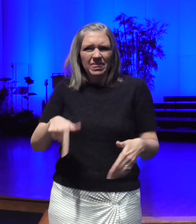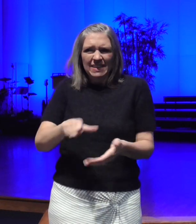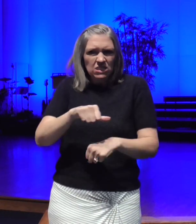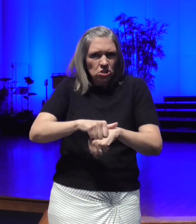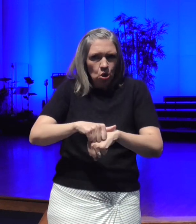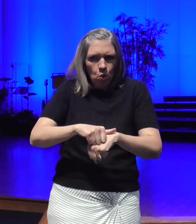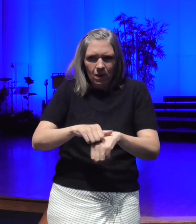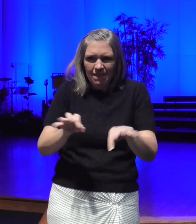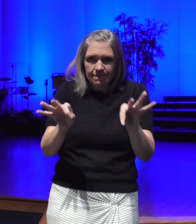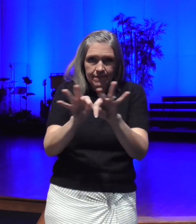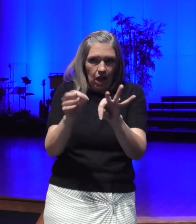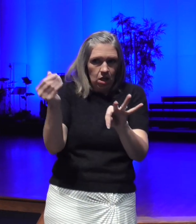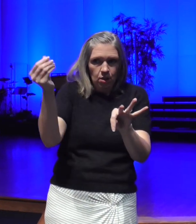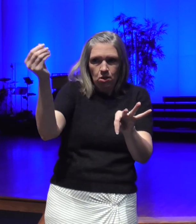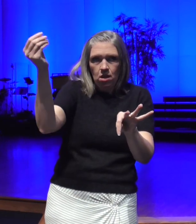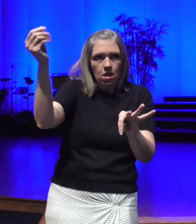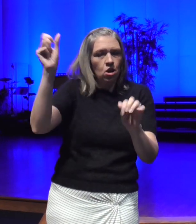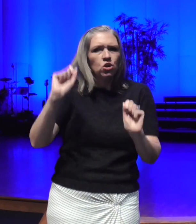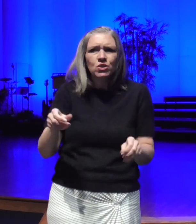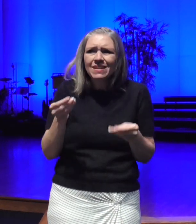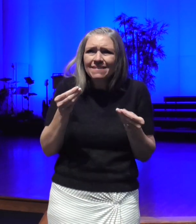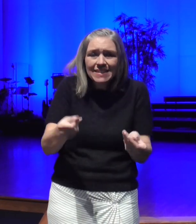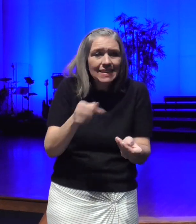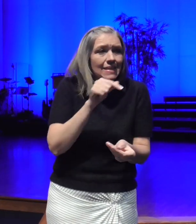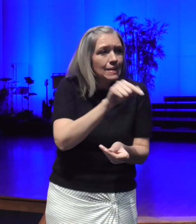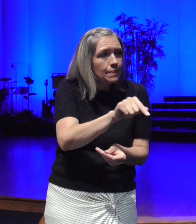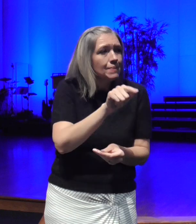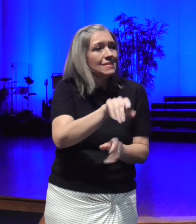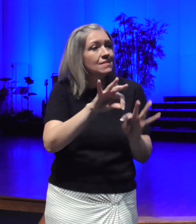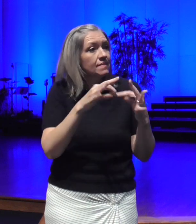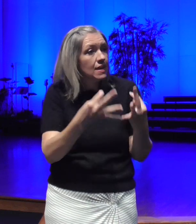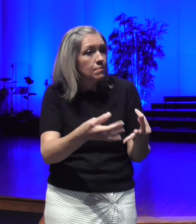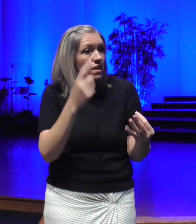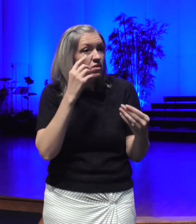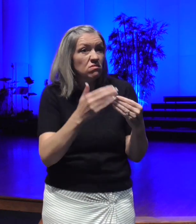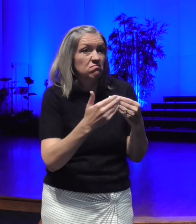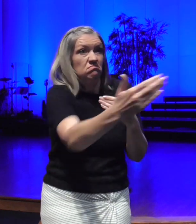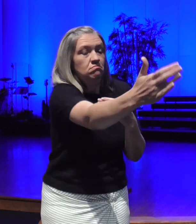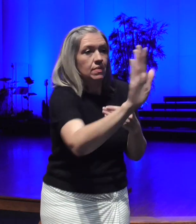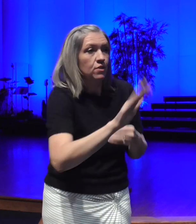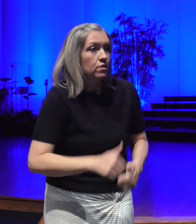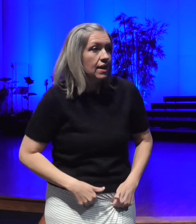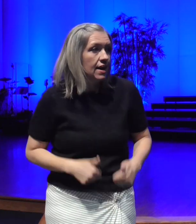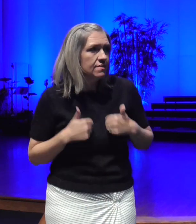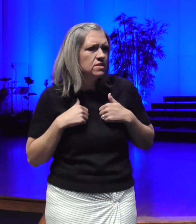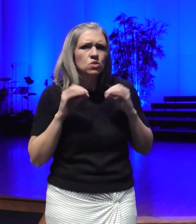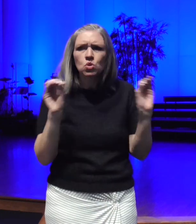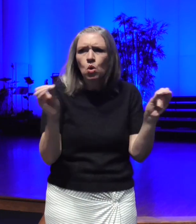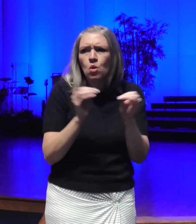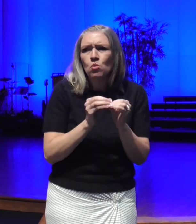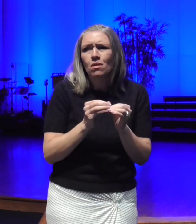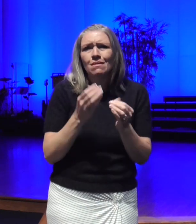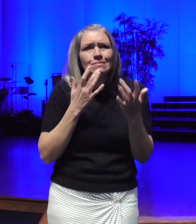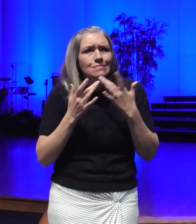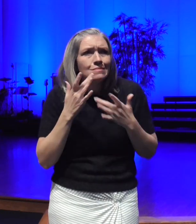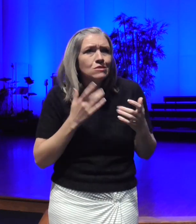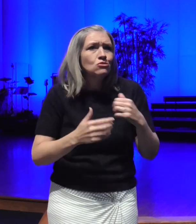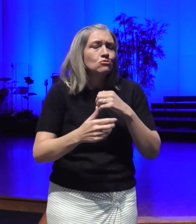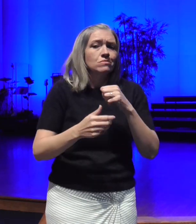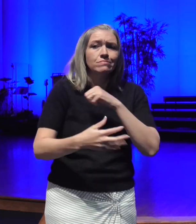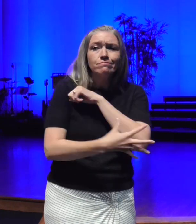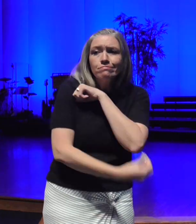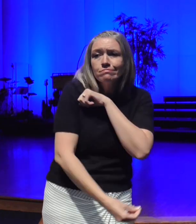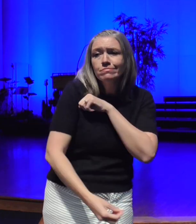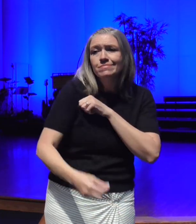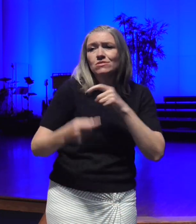so valuable that it could feed him and his family for the rest of his life. No more struggle, no more worry